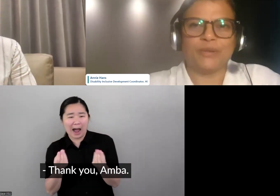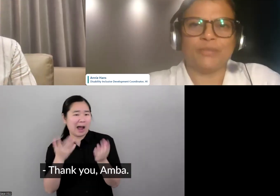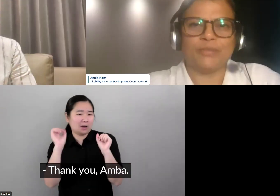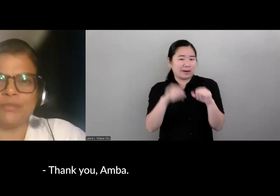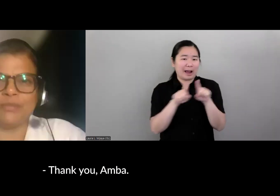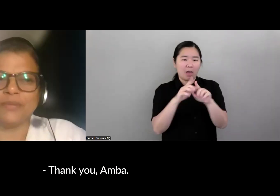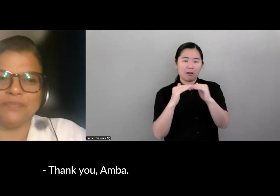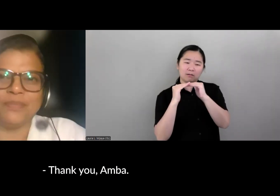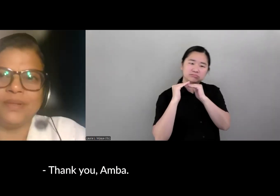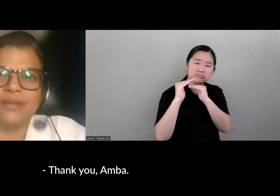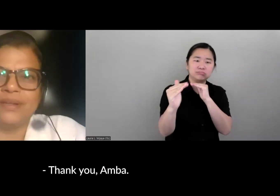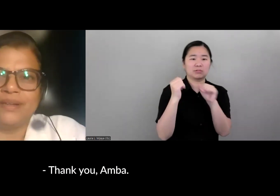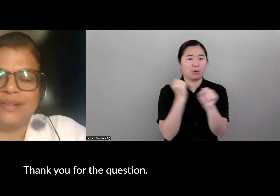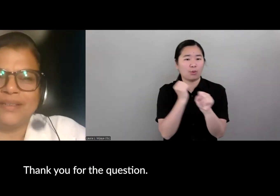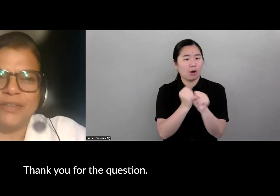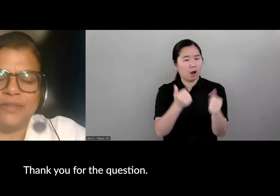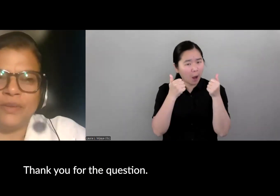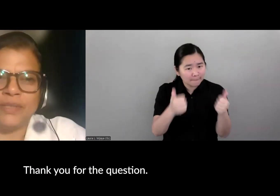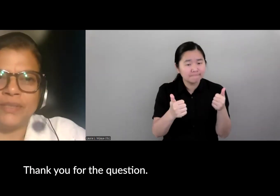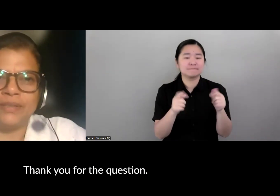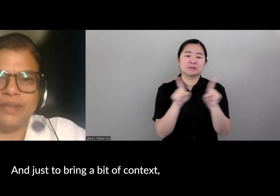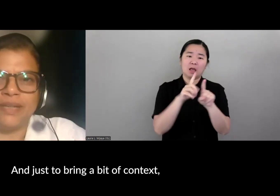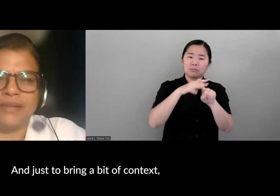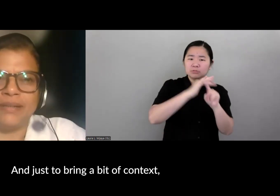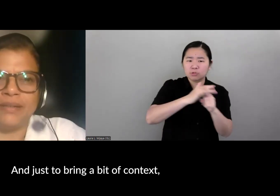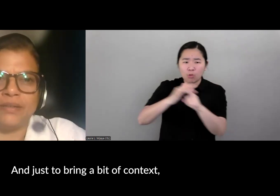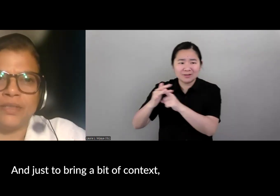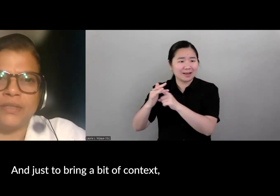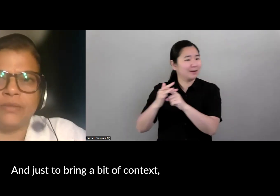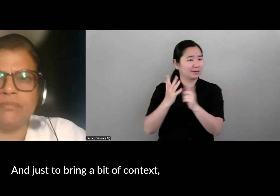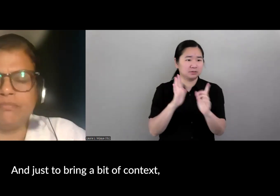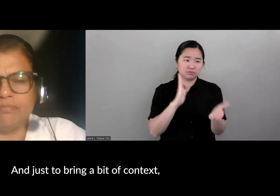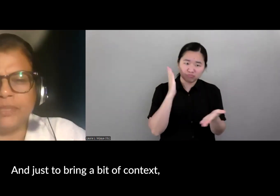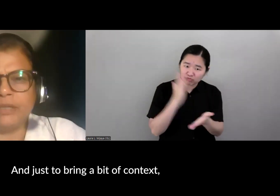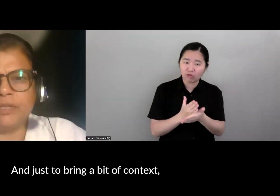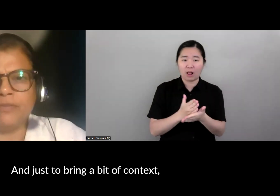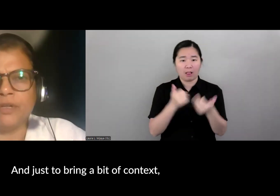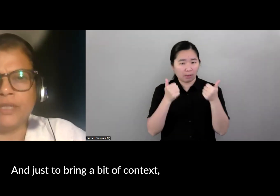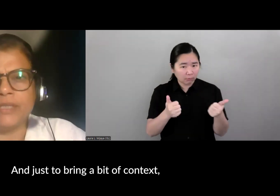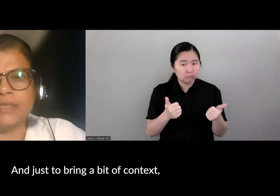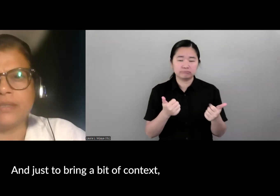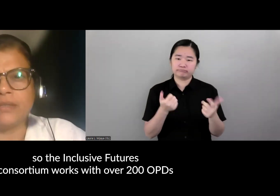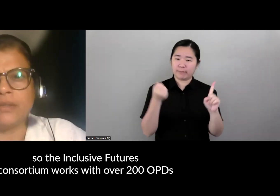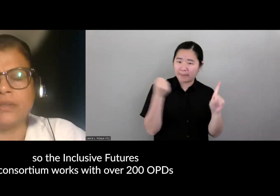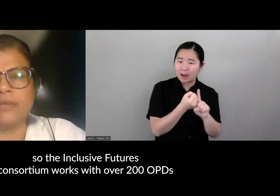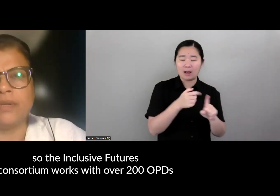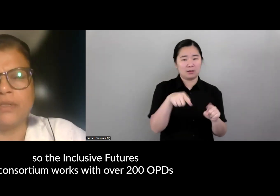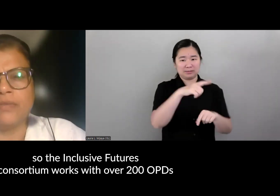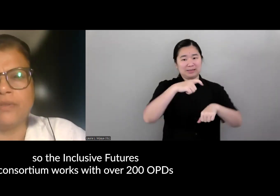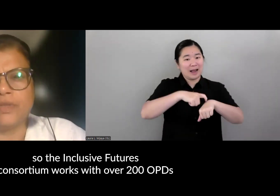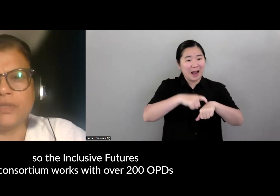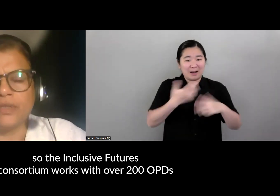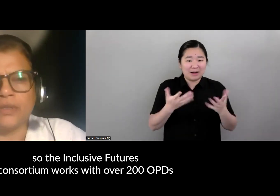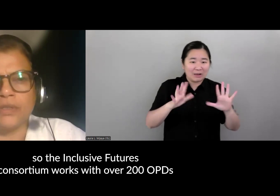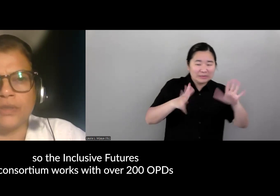Thank you, Amber. Thank you for the question. And just to bring a bit of context, so the